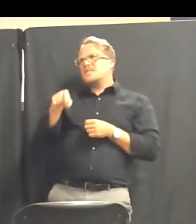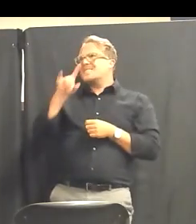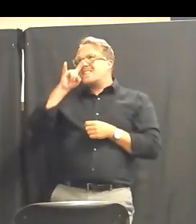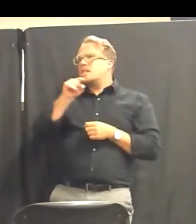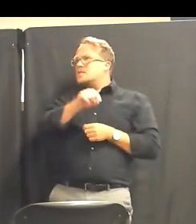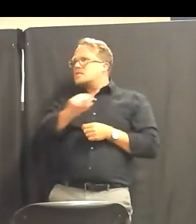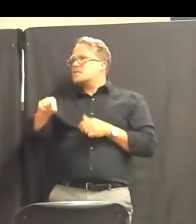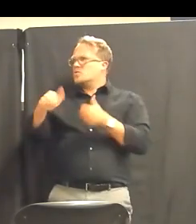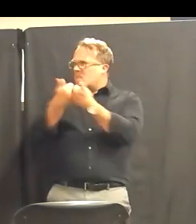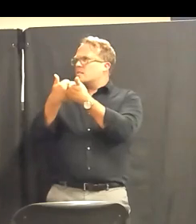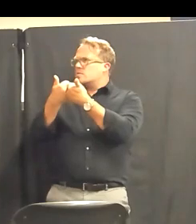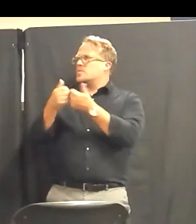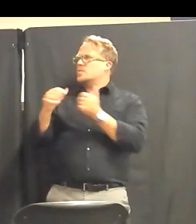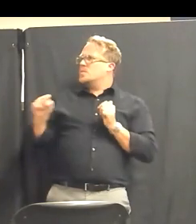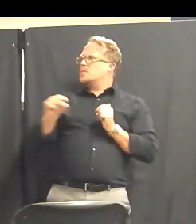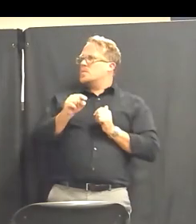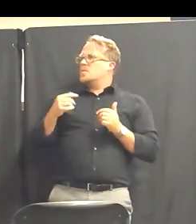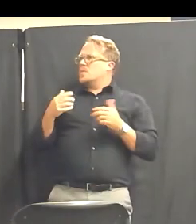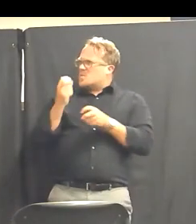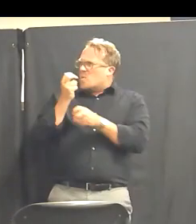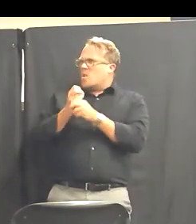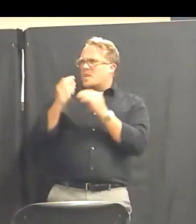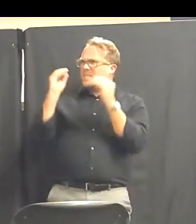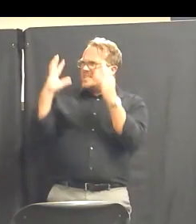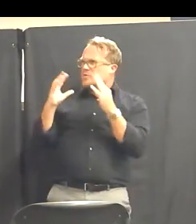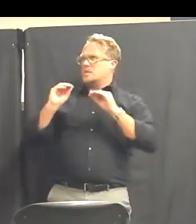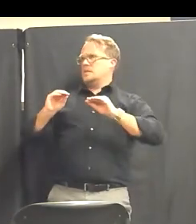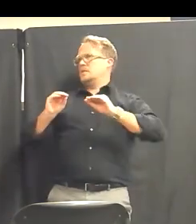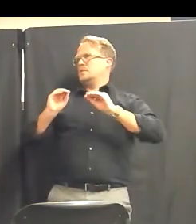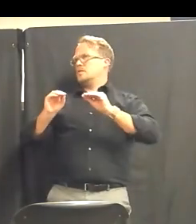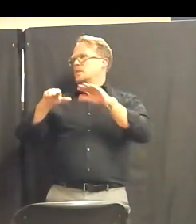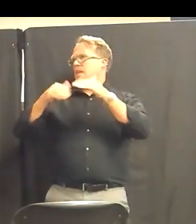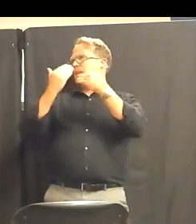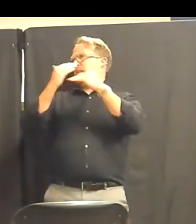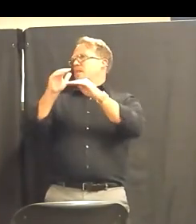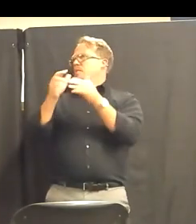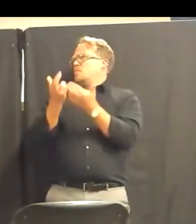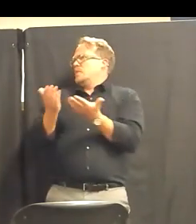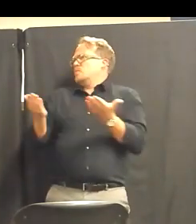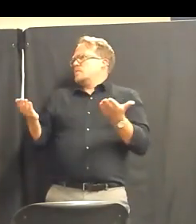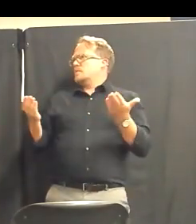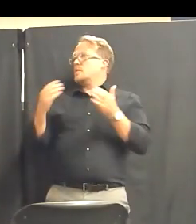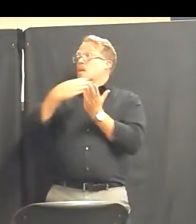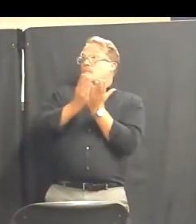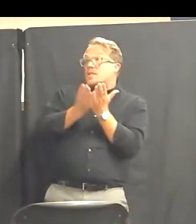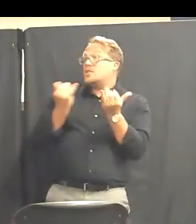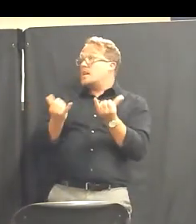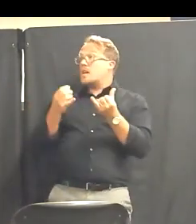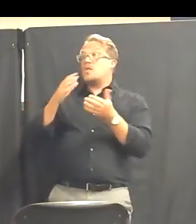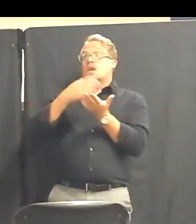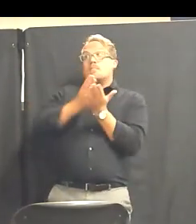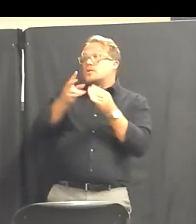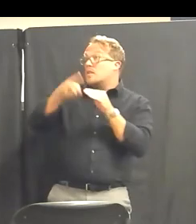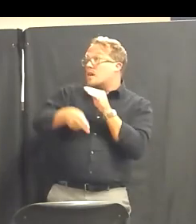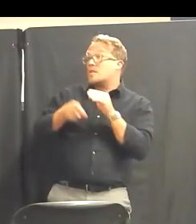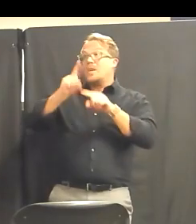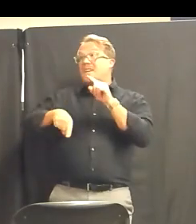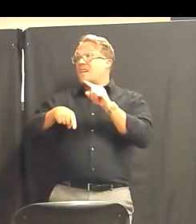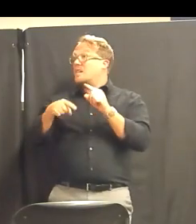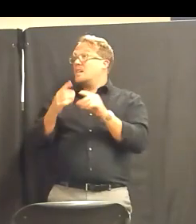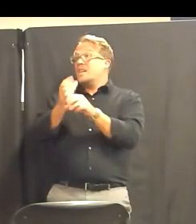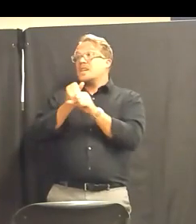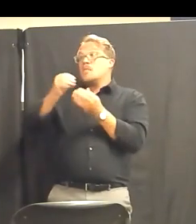really doing their jobs. But there's so many challenges that our teachers face with limited resources. And now there's a budget